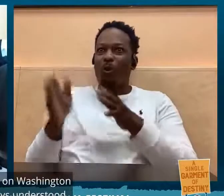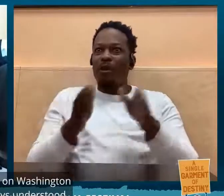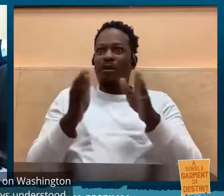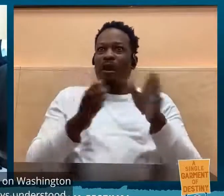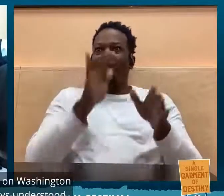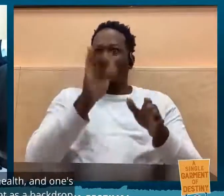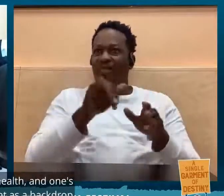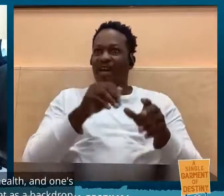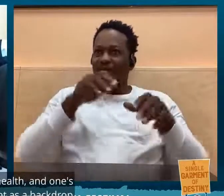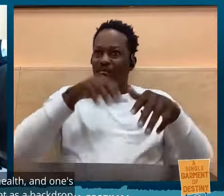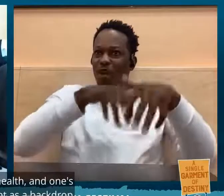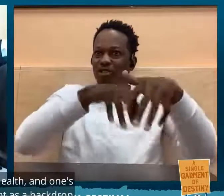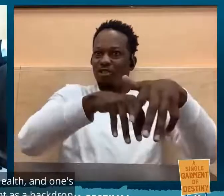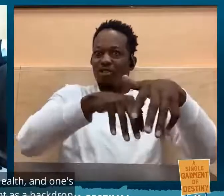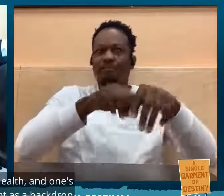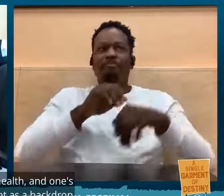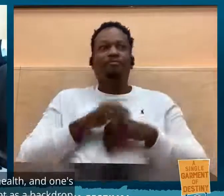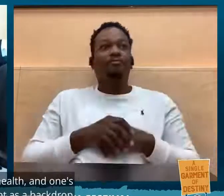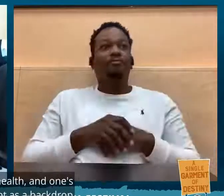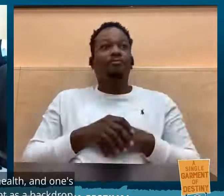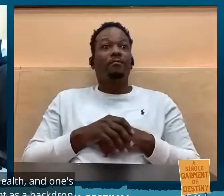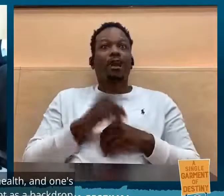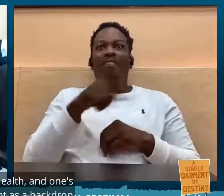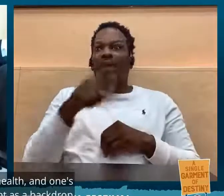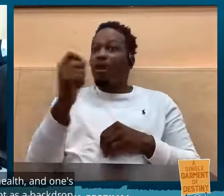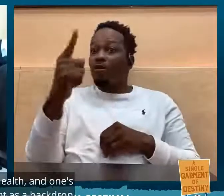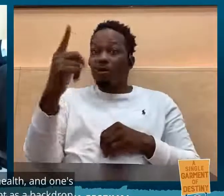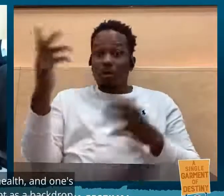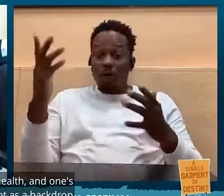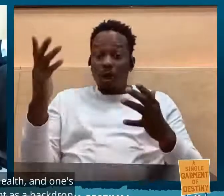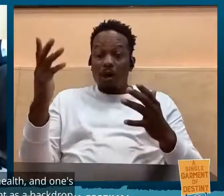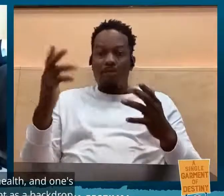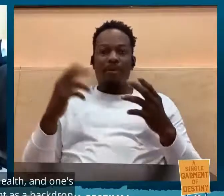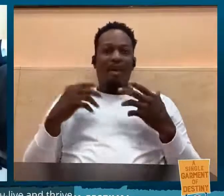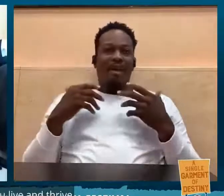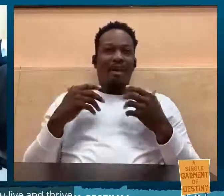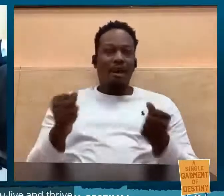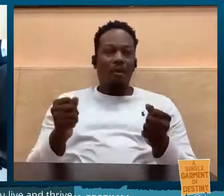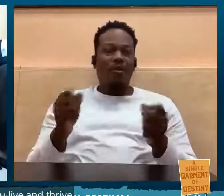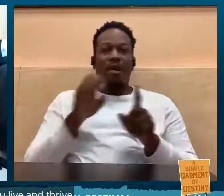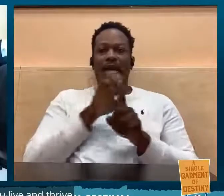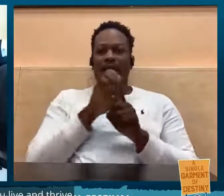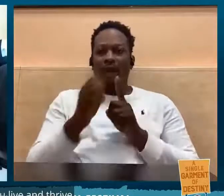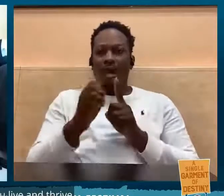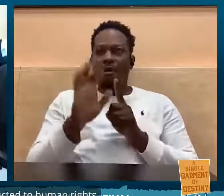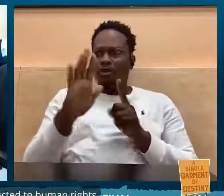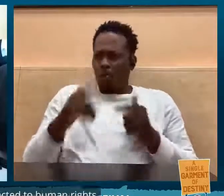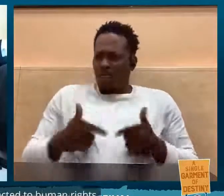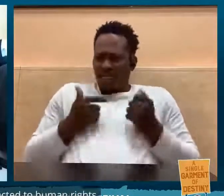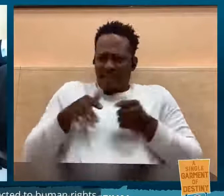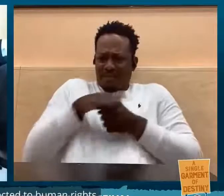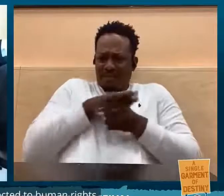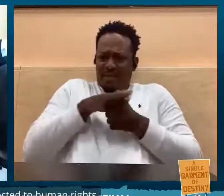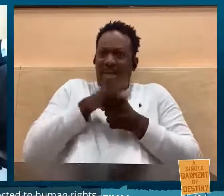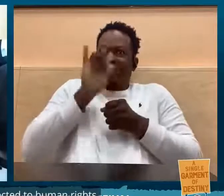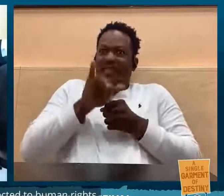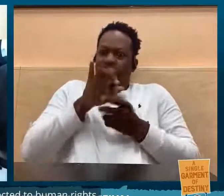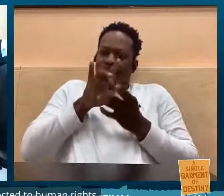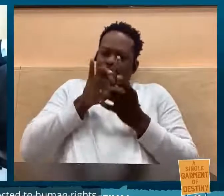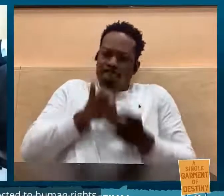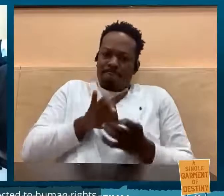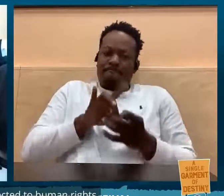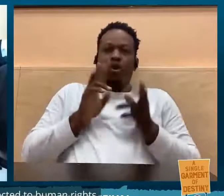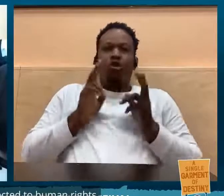always understood that one's health and one's environment as a backdrop in which you live and thrive is centrally connected